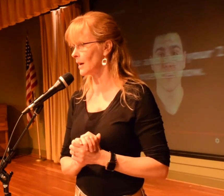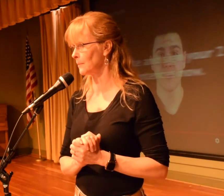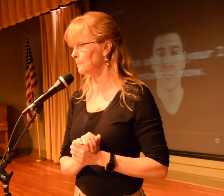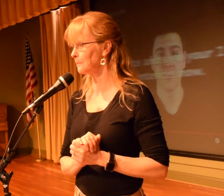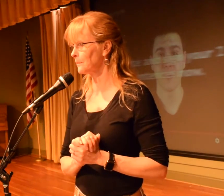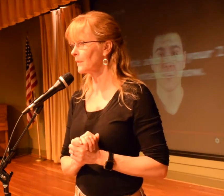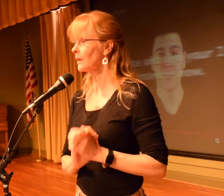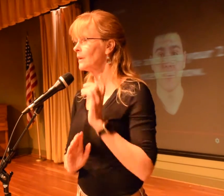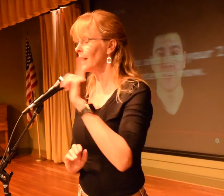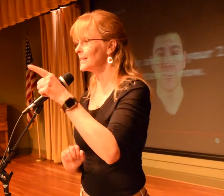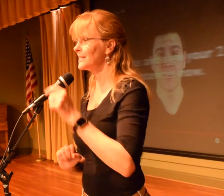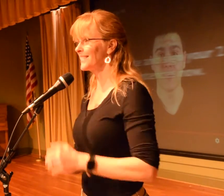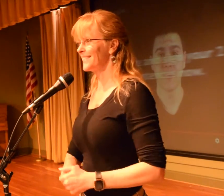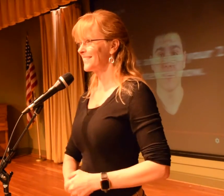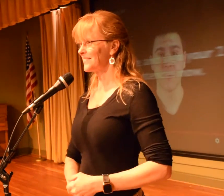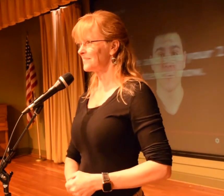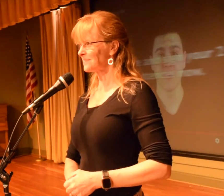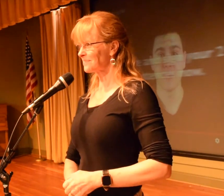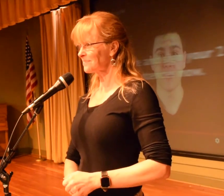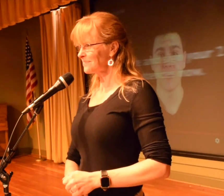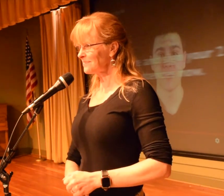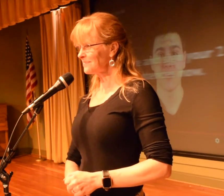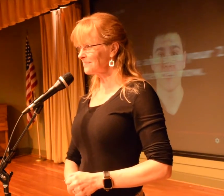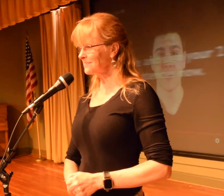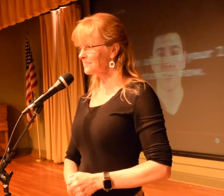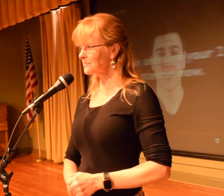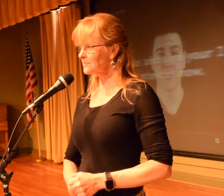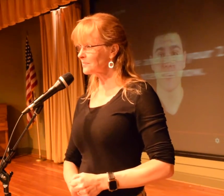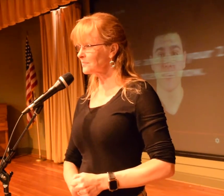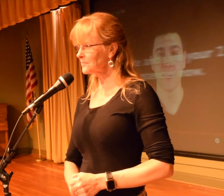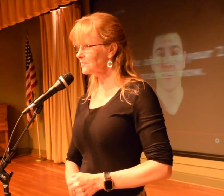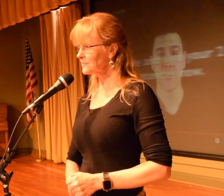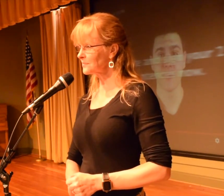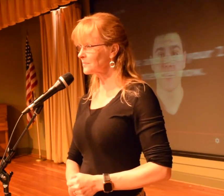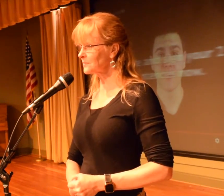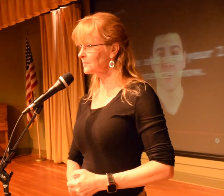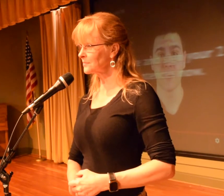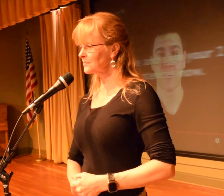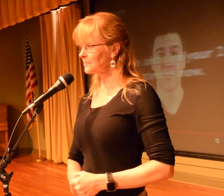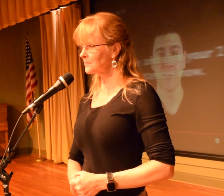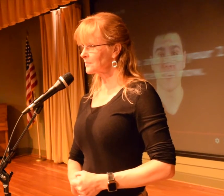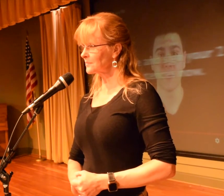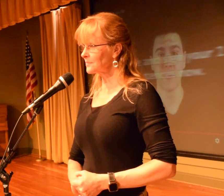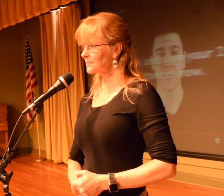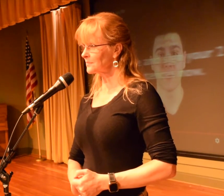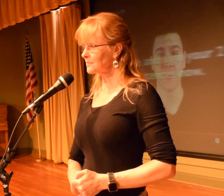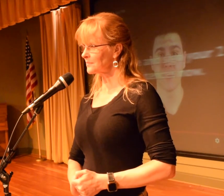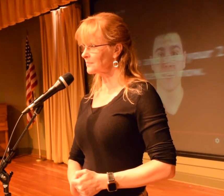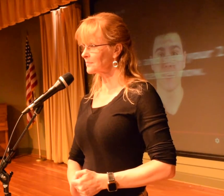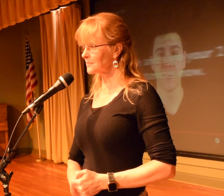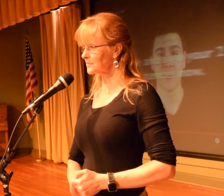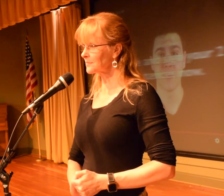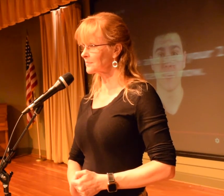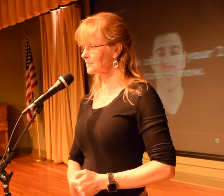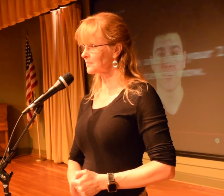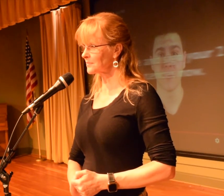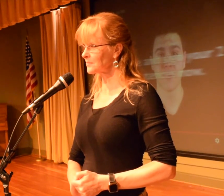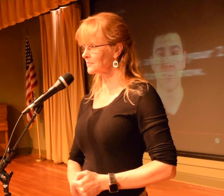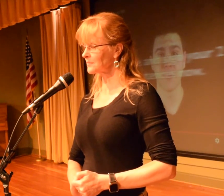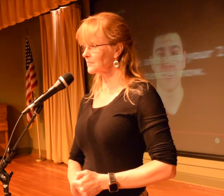time. Yes? When you asked us to sign, do you like my dog? I had a really hard time with that.